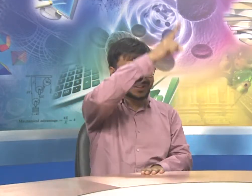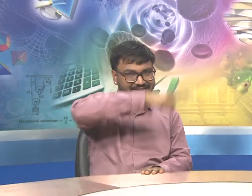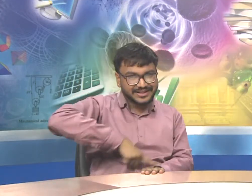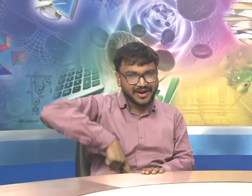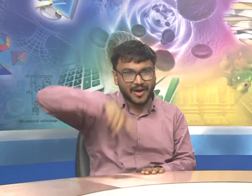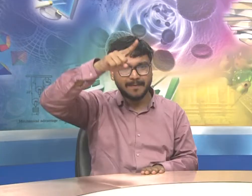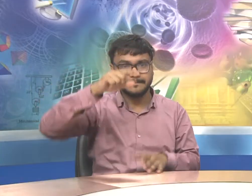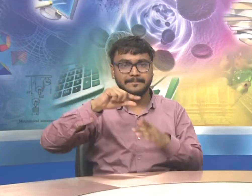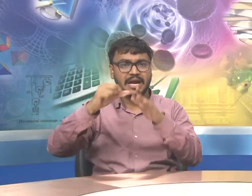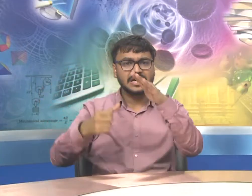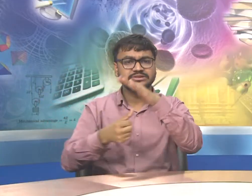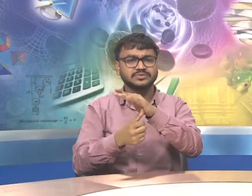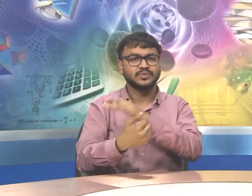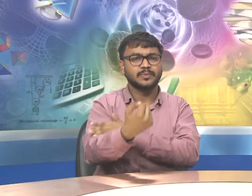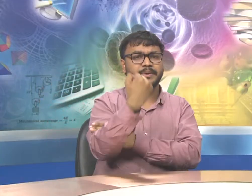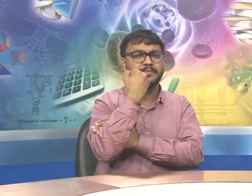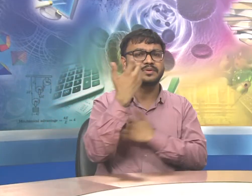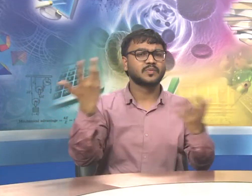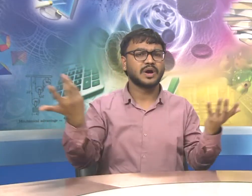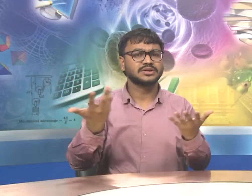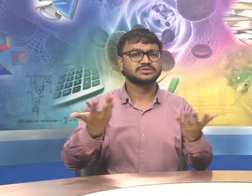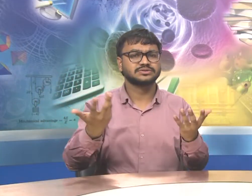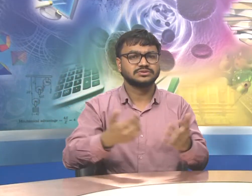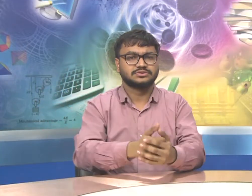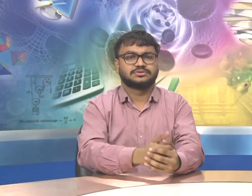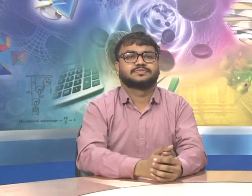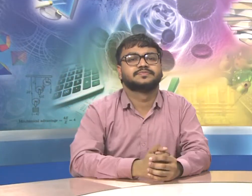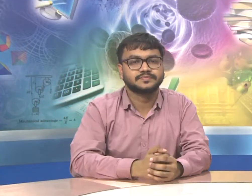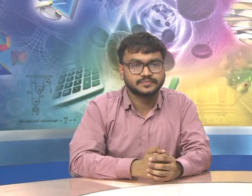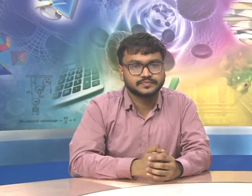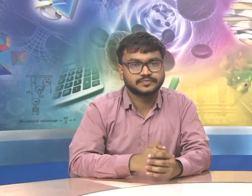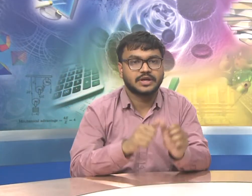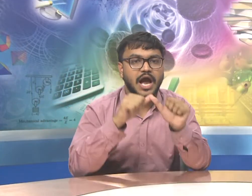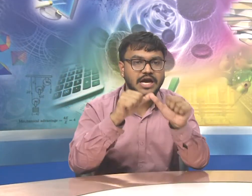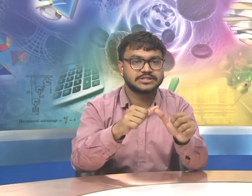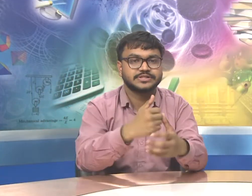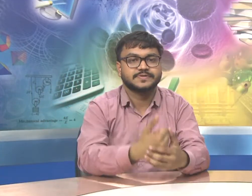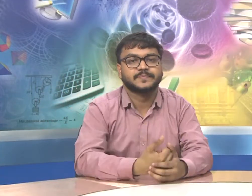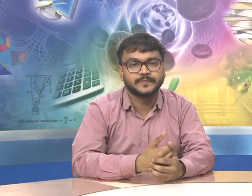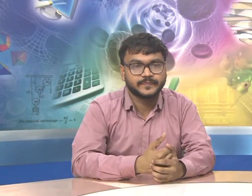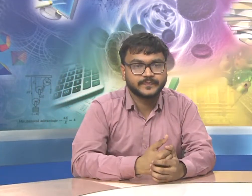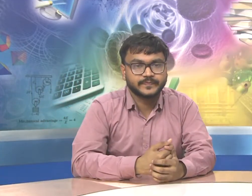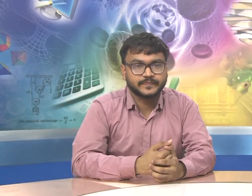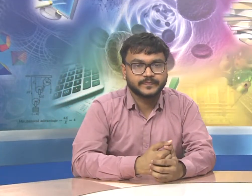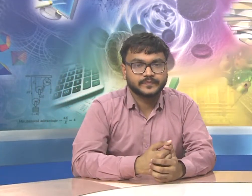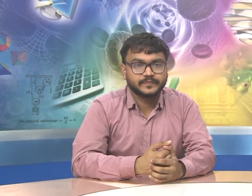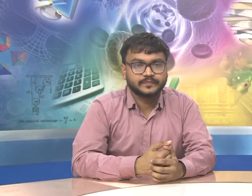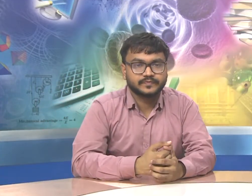The Supreme Court is dash to give advice to the President of the India.